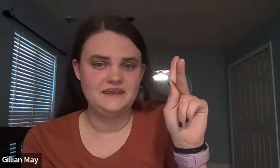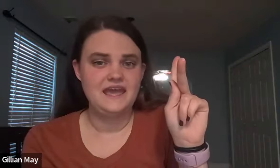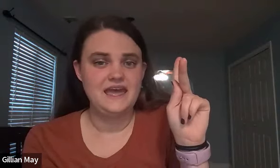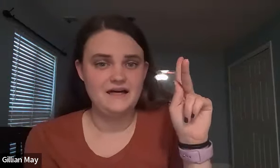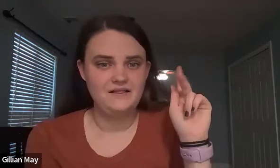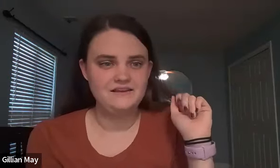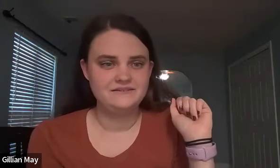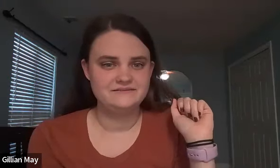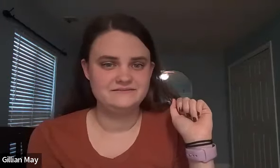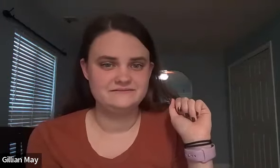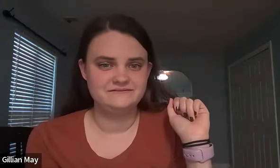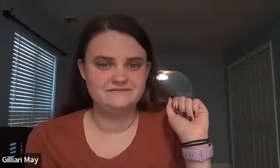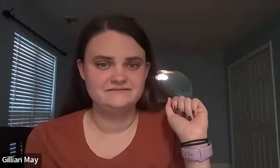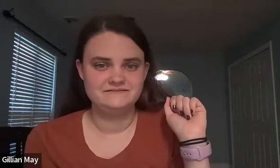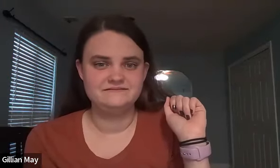Then L.